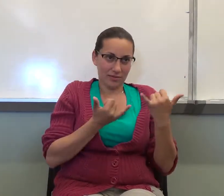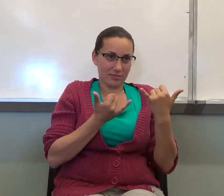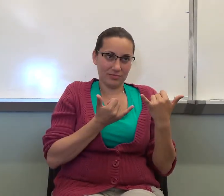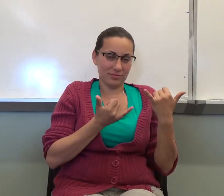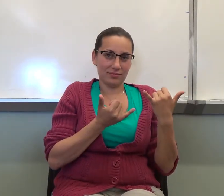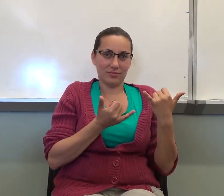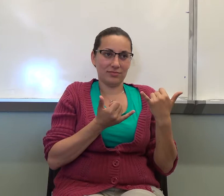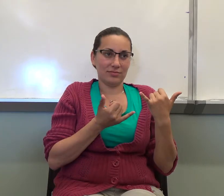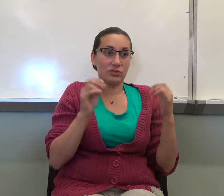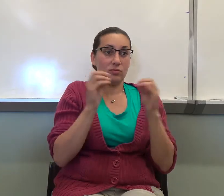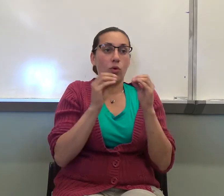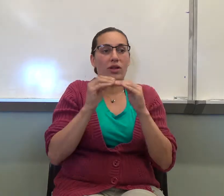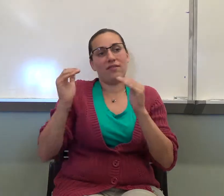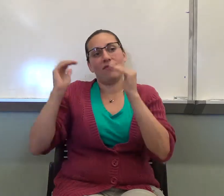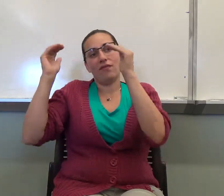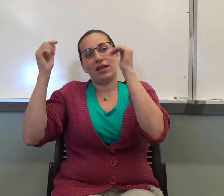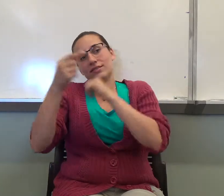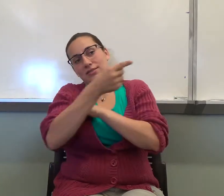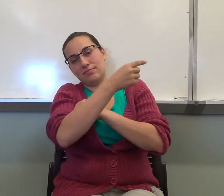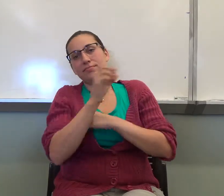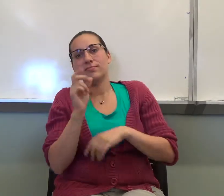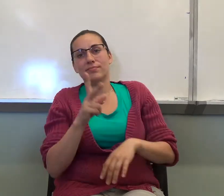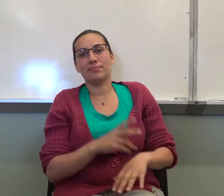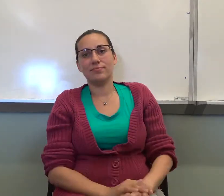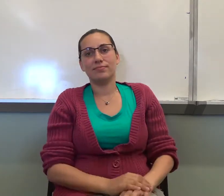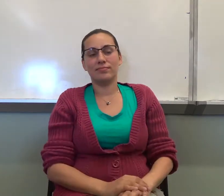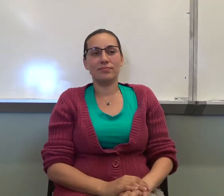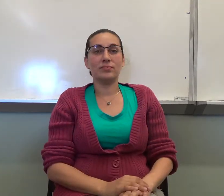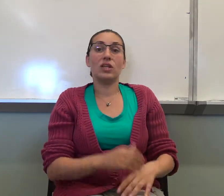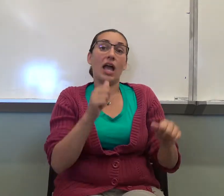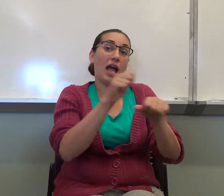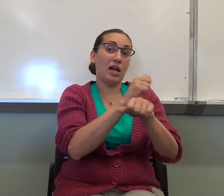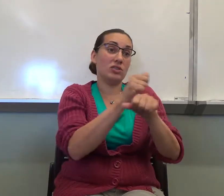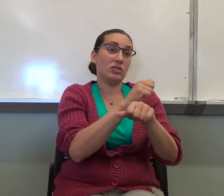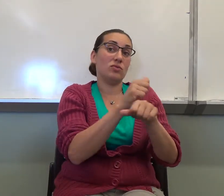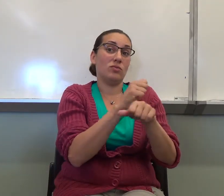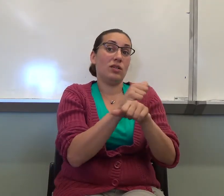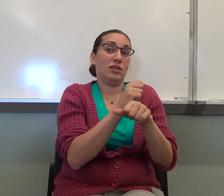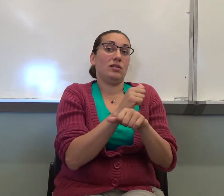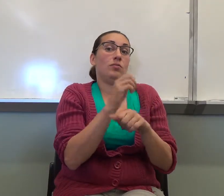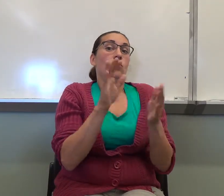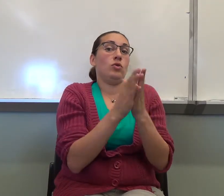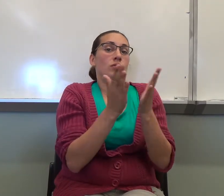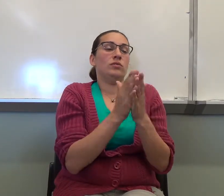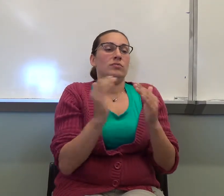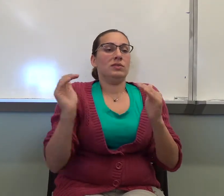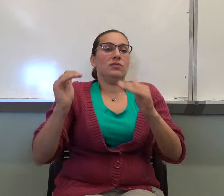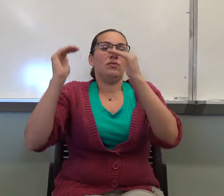dreaded chapter 7 in your algebra book, then you can worry about it. Okay. But not now.